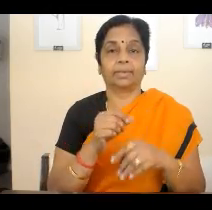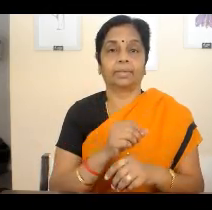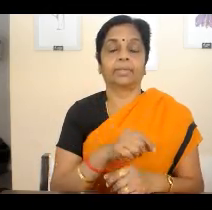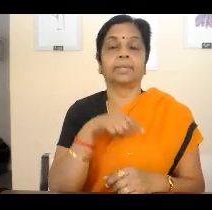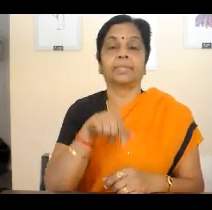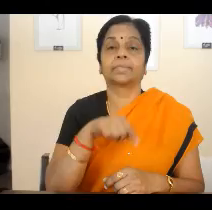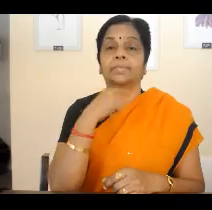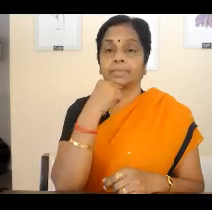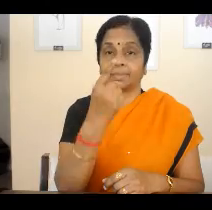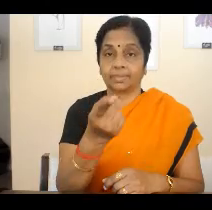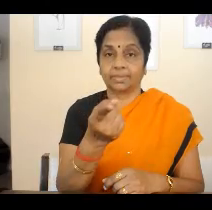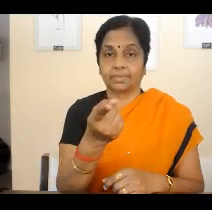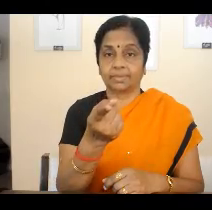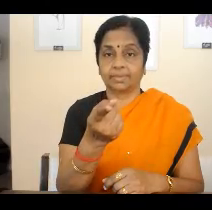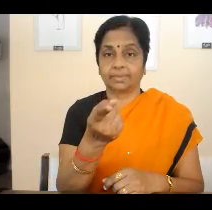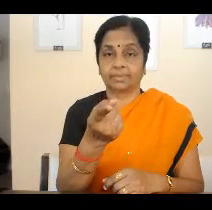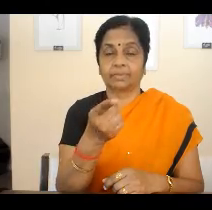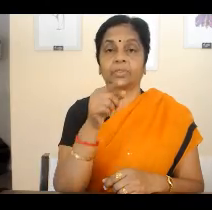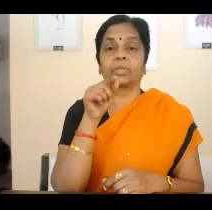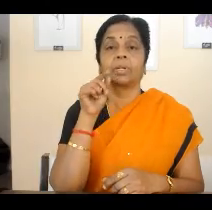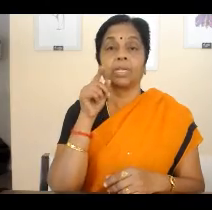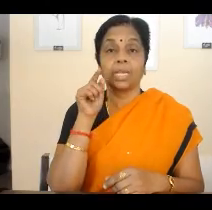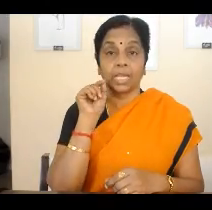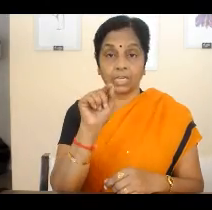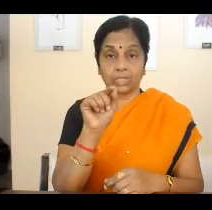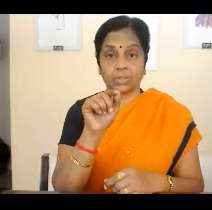says that it should be